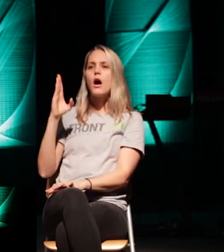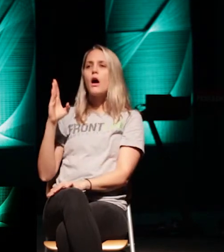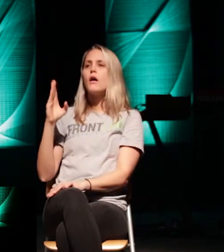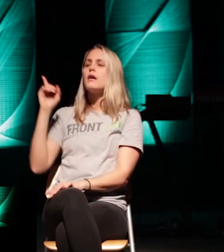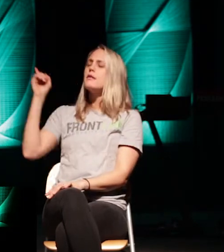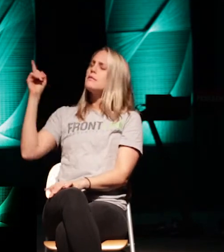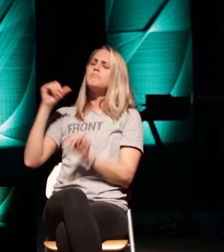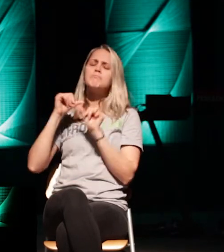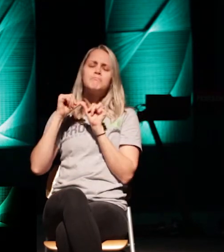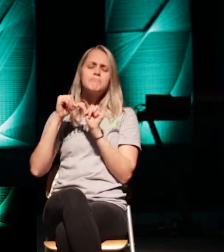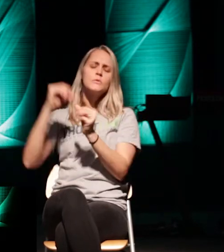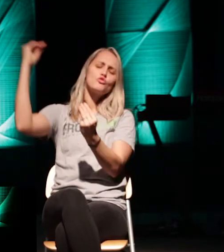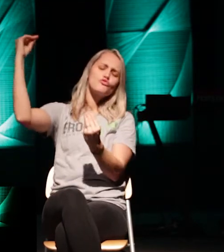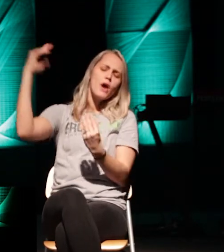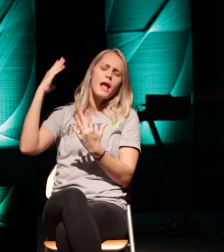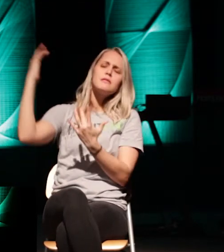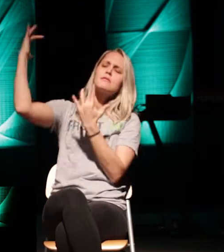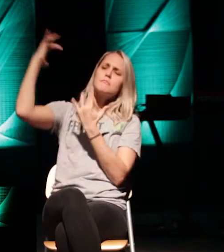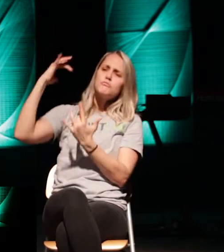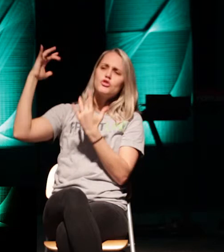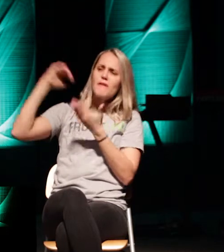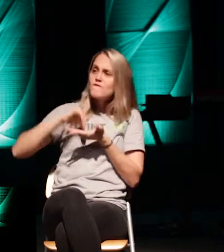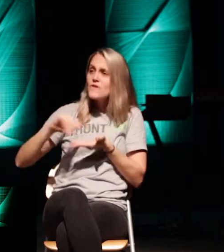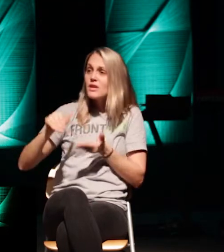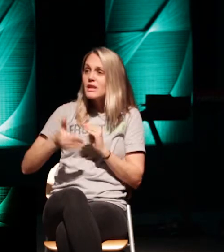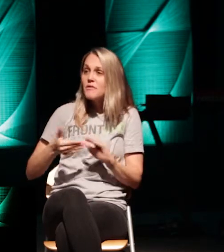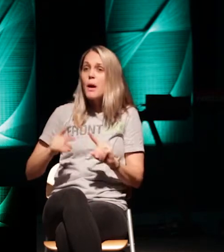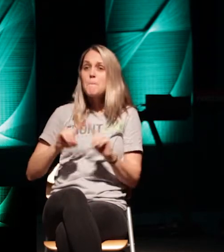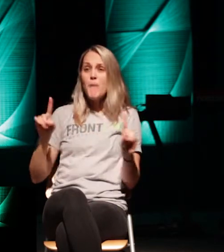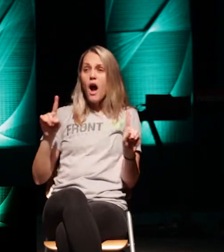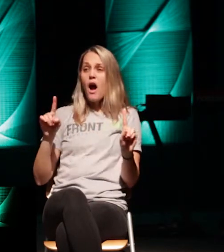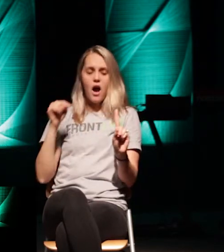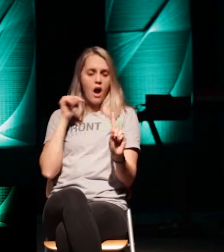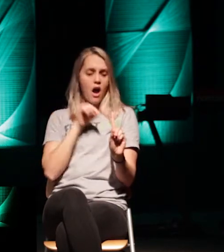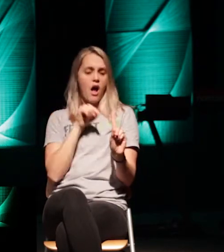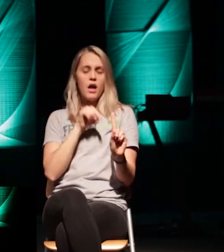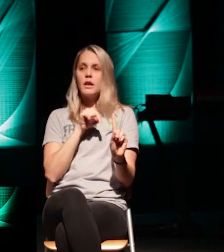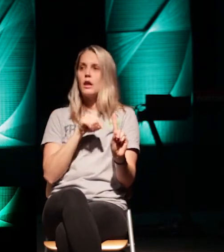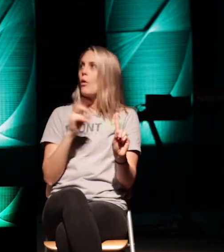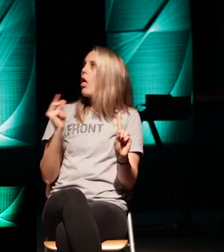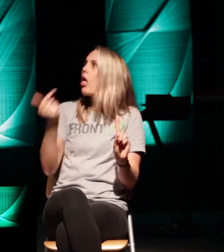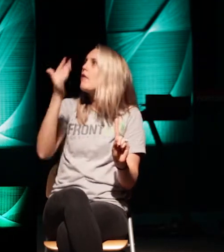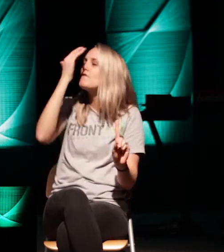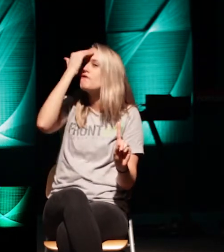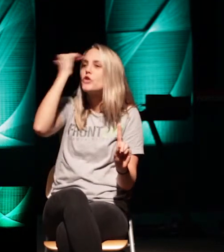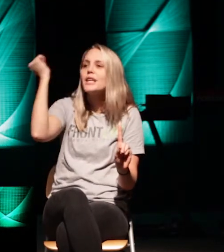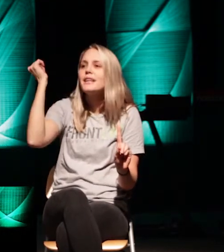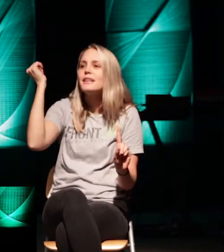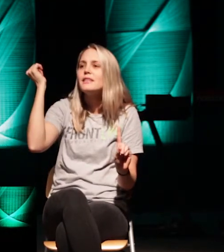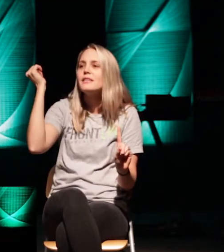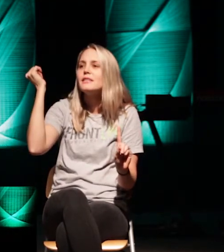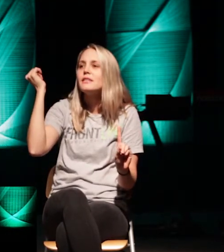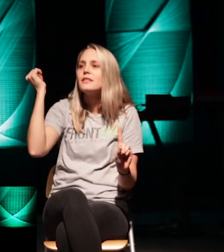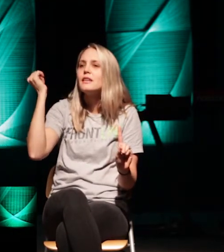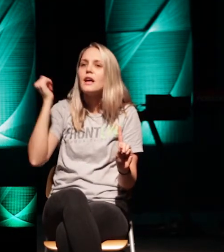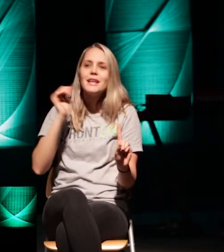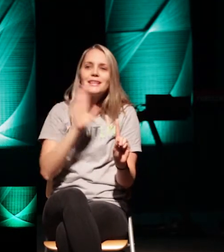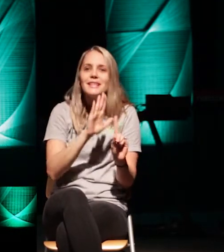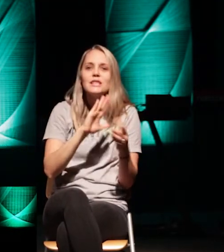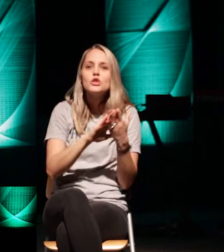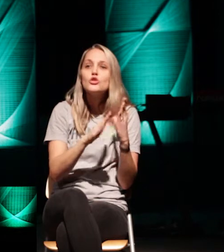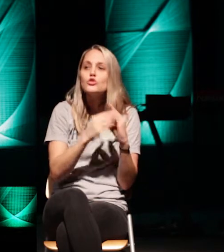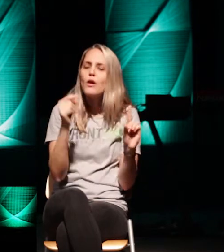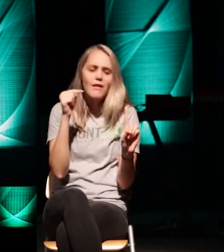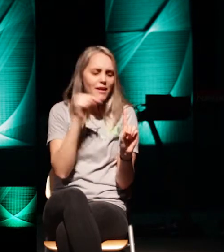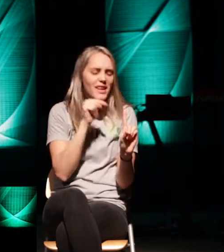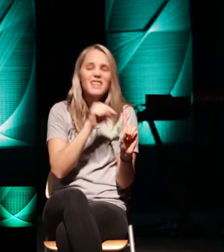and love and forgiveness, and yet in a split second, he forgets all of it. Even himself, through his own story,